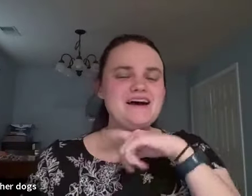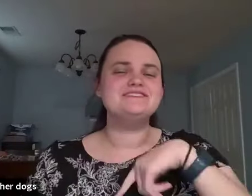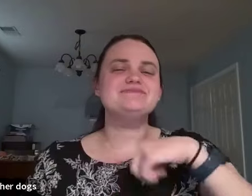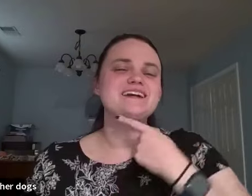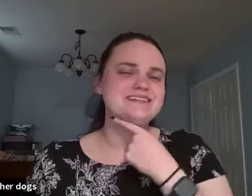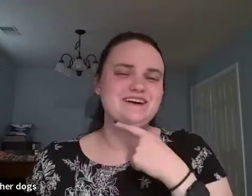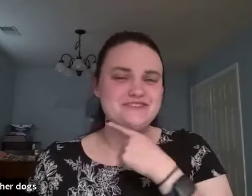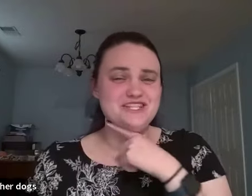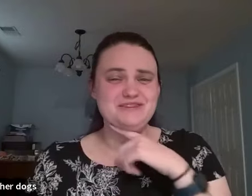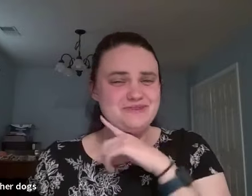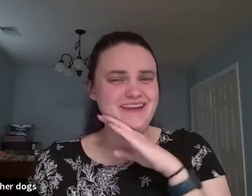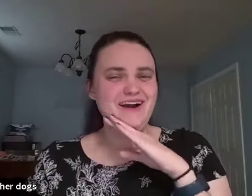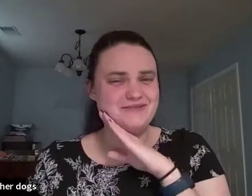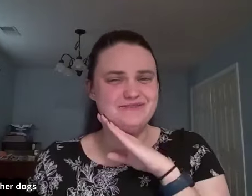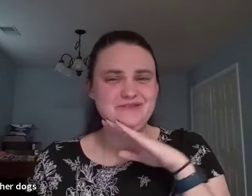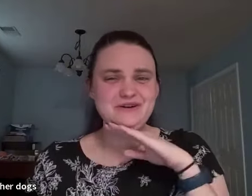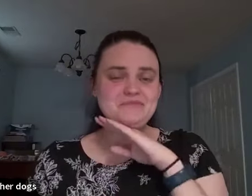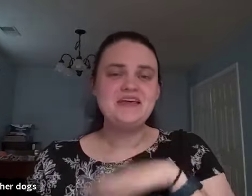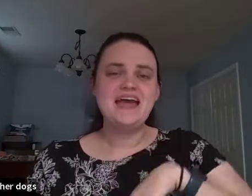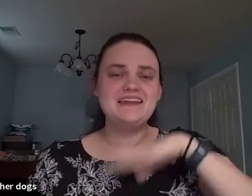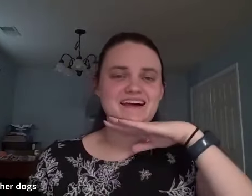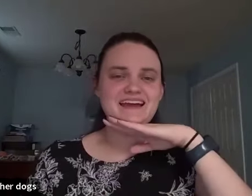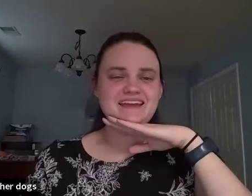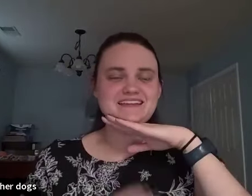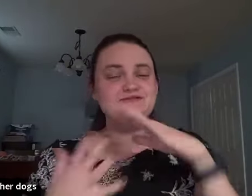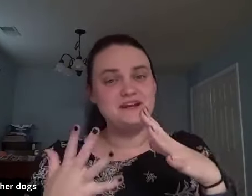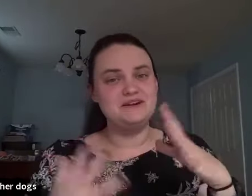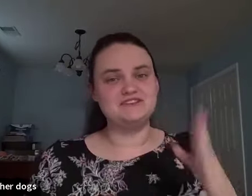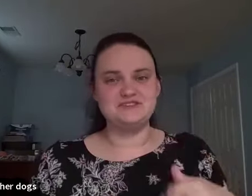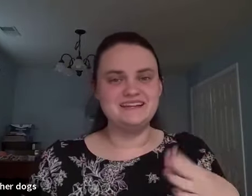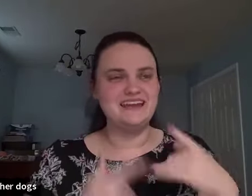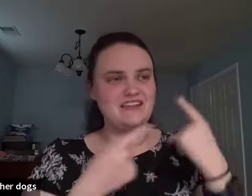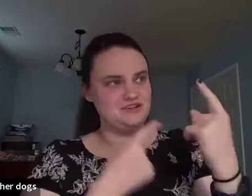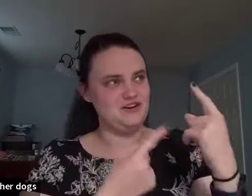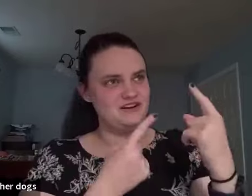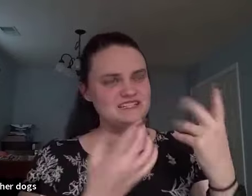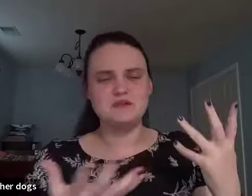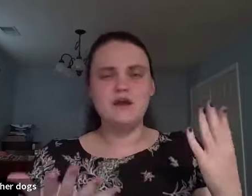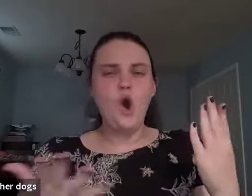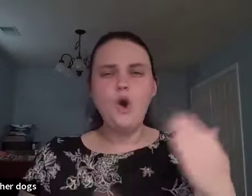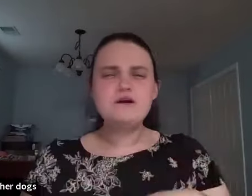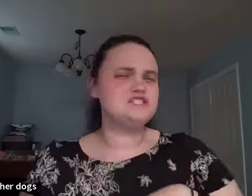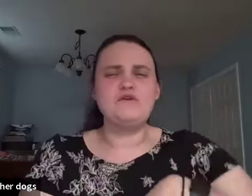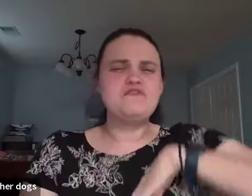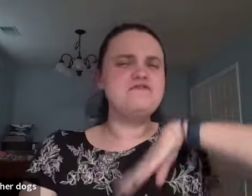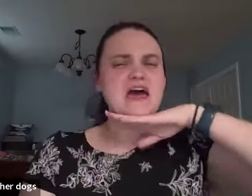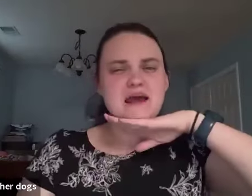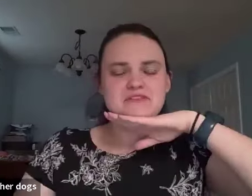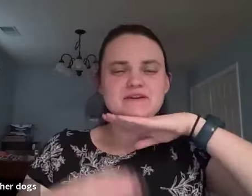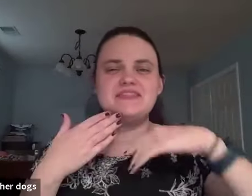I've smacked myself on the chin really hard before. And like it's funny when you're doing it and like you're talking to someone like, oh, I was so fed up with them. And